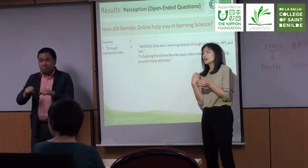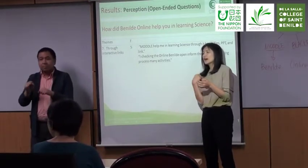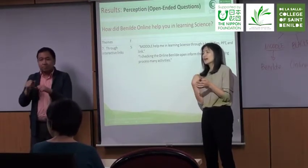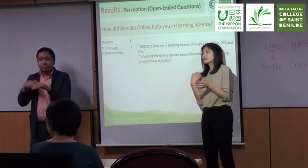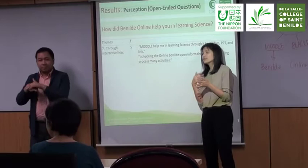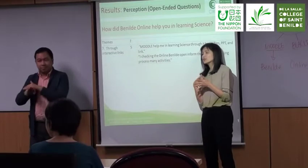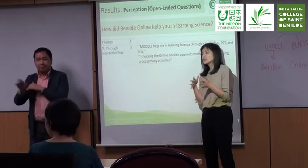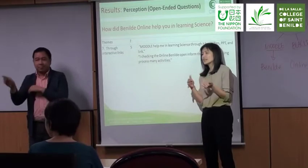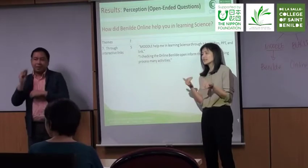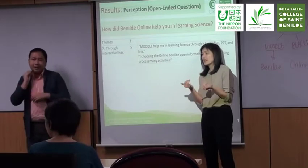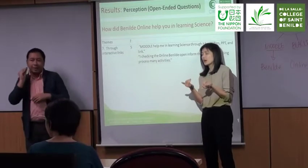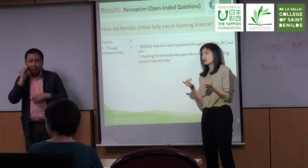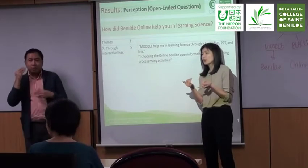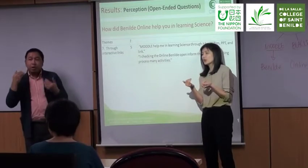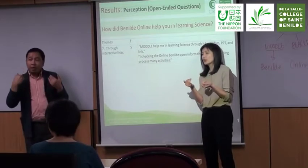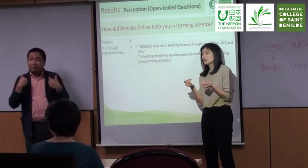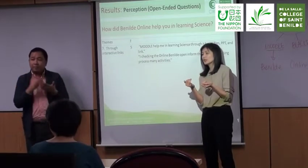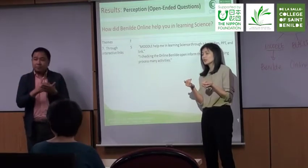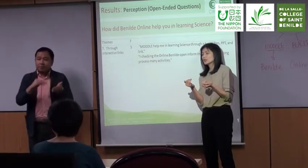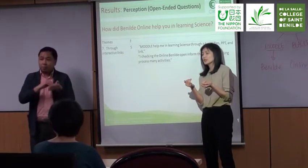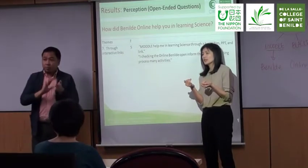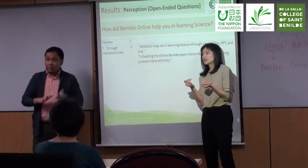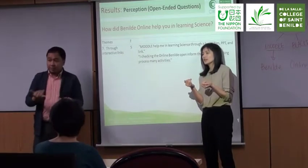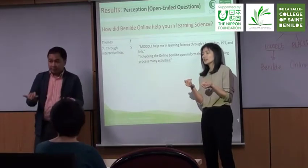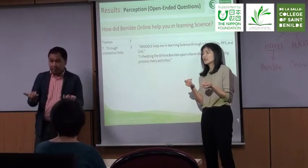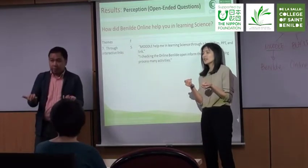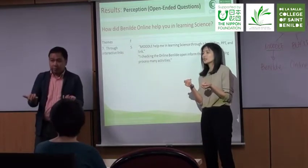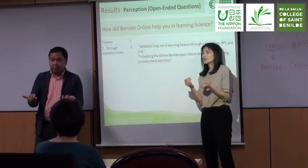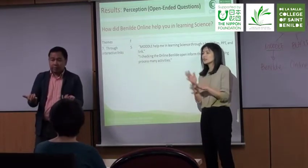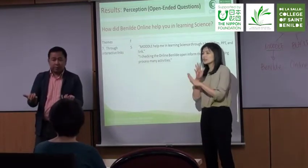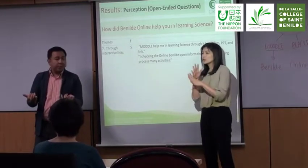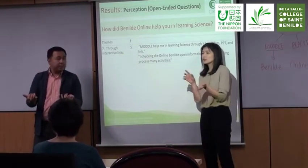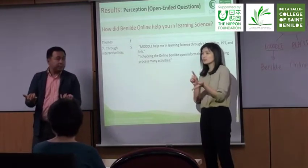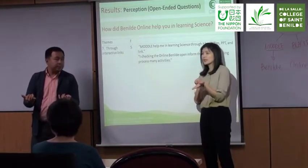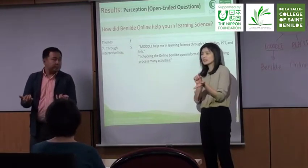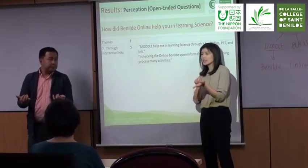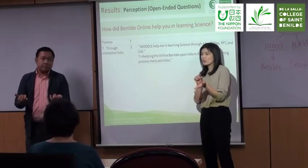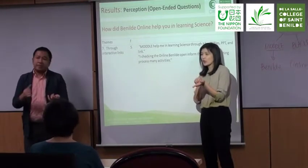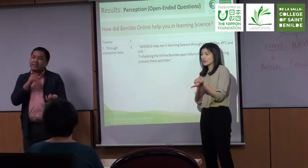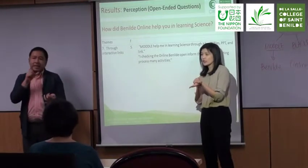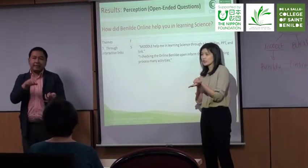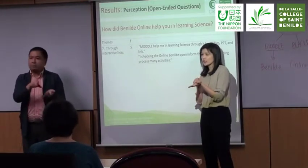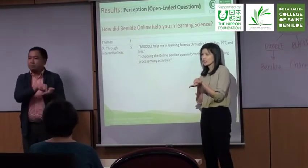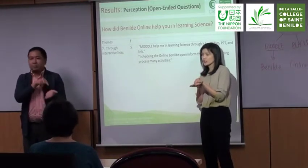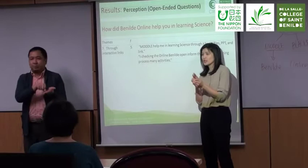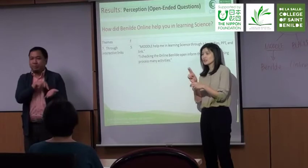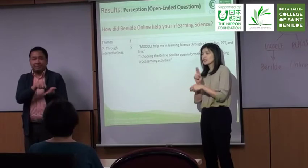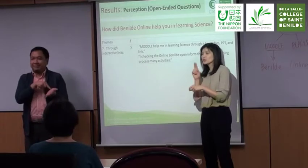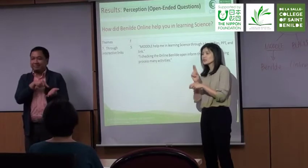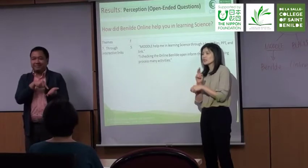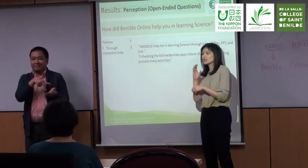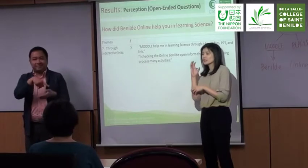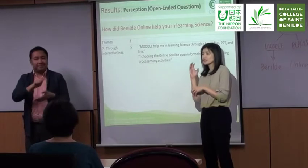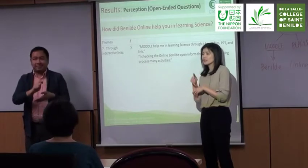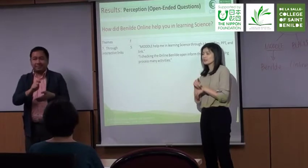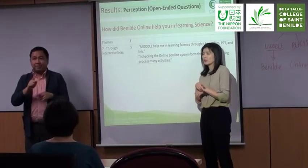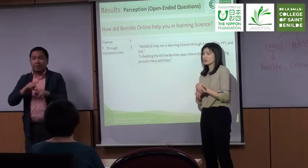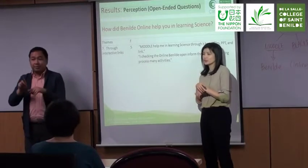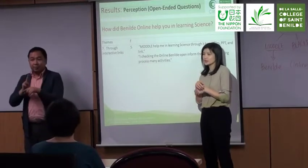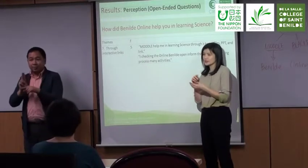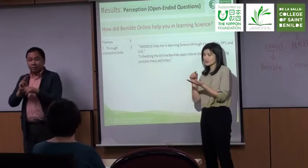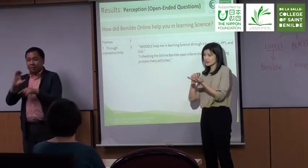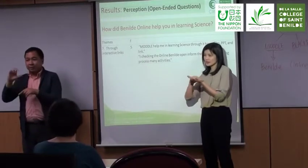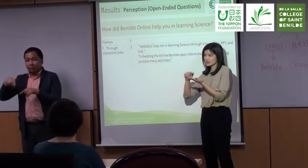So, I have students now, they don't print anymore. They use na lang their